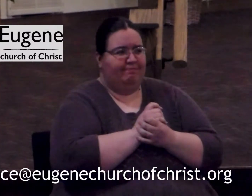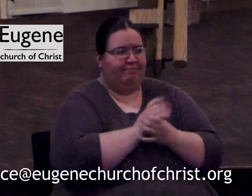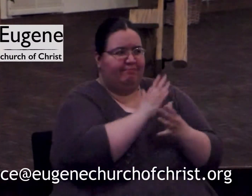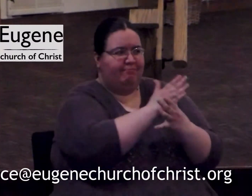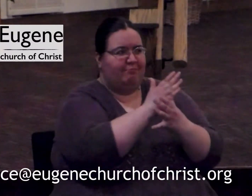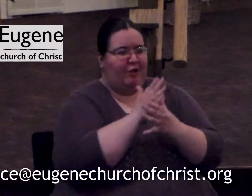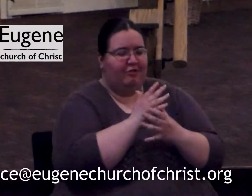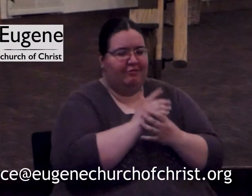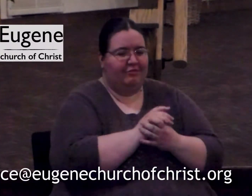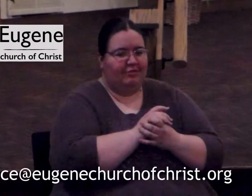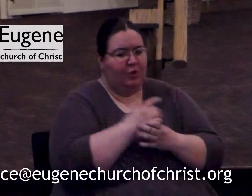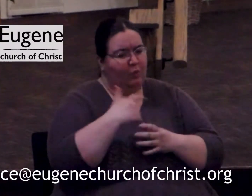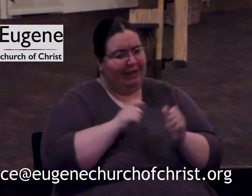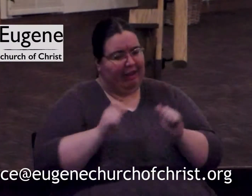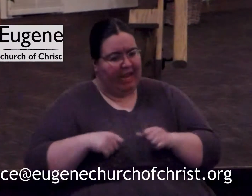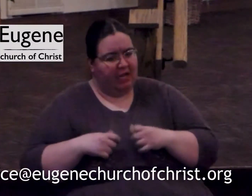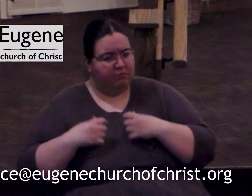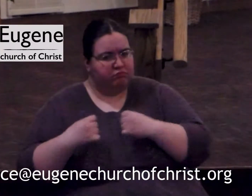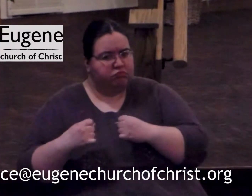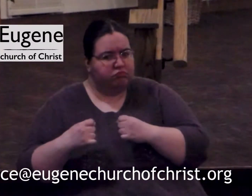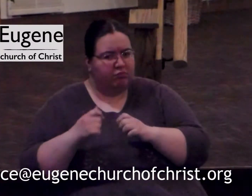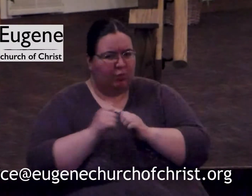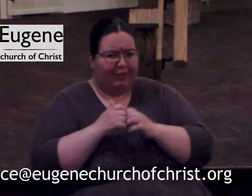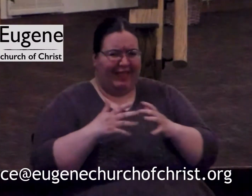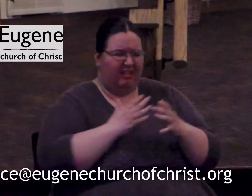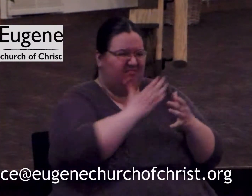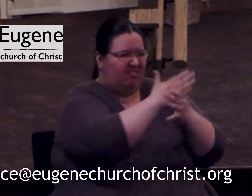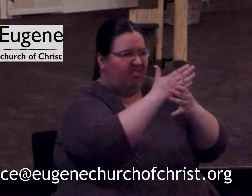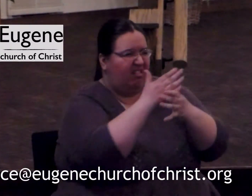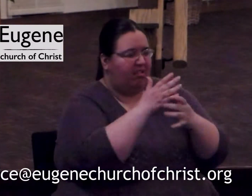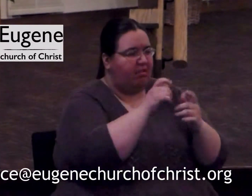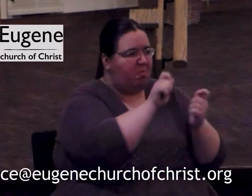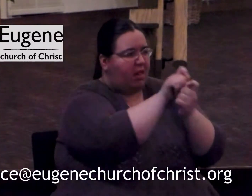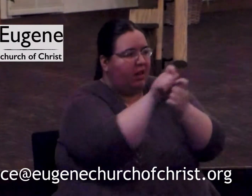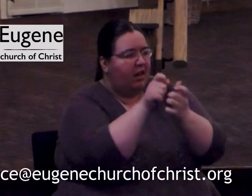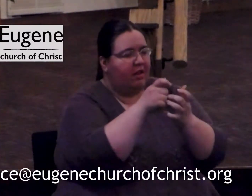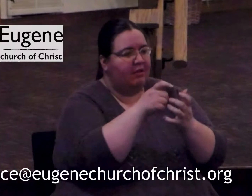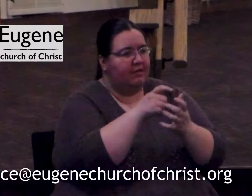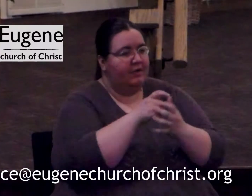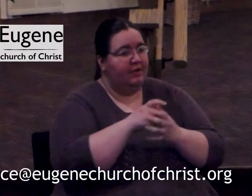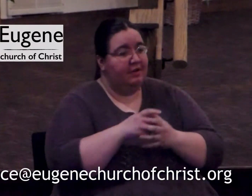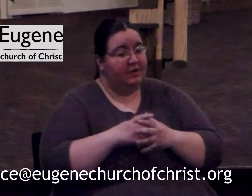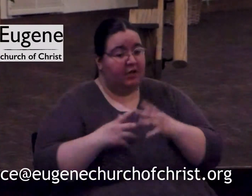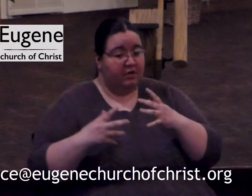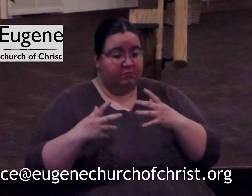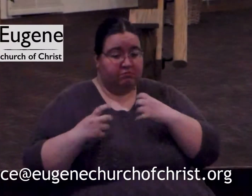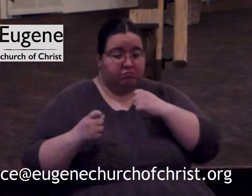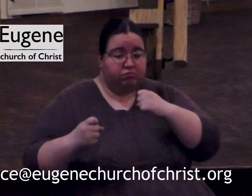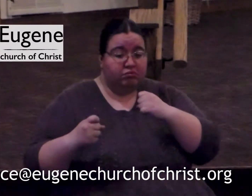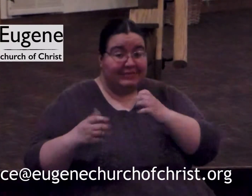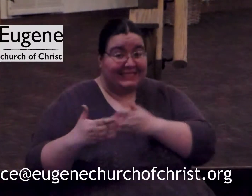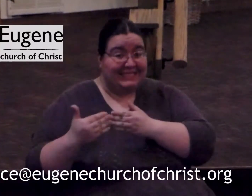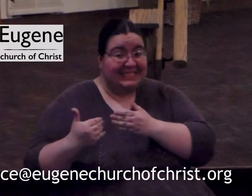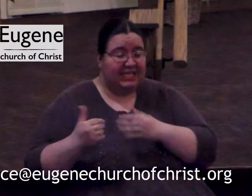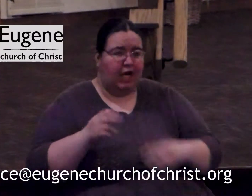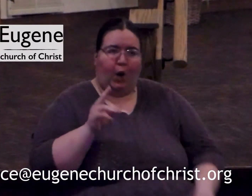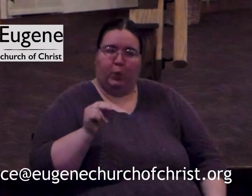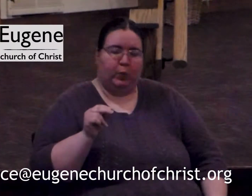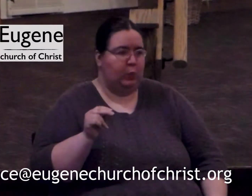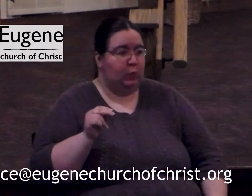But James would say to us to stand firm. Is standing firm easy? No. Was it easy in his world? Absolutely not. Is it easy in our